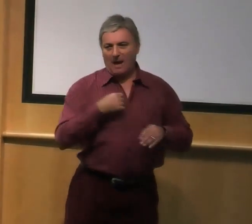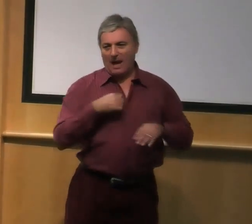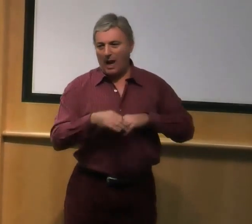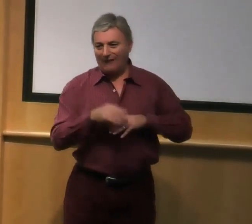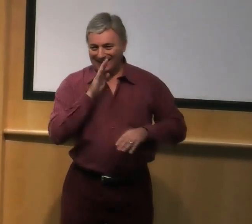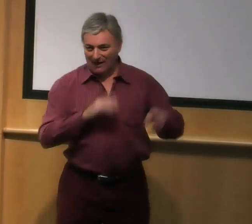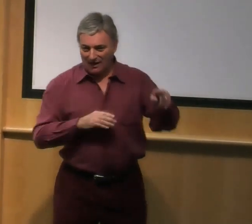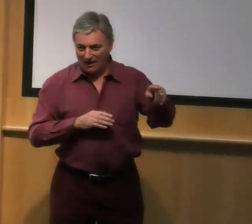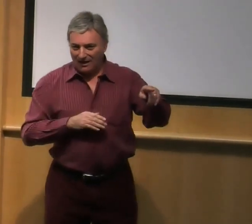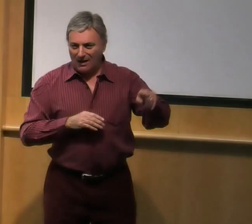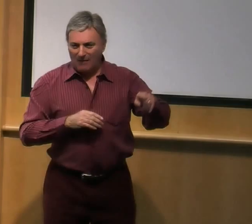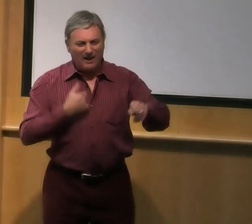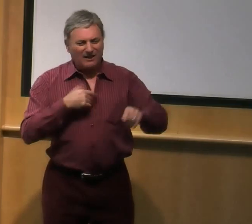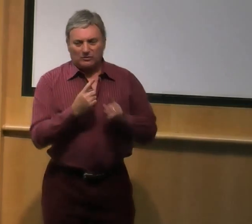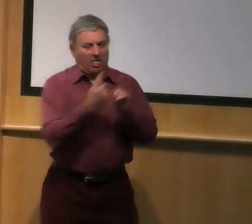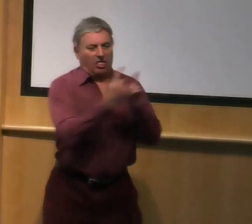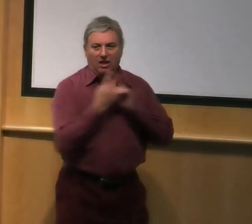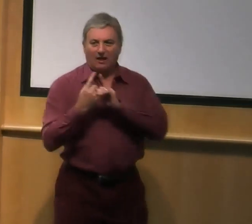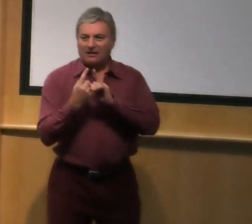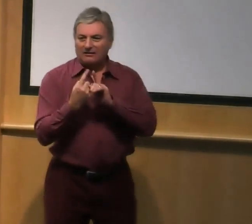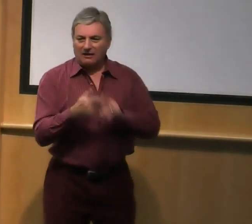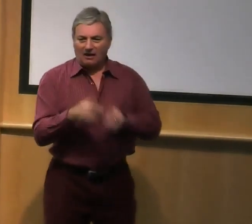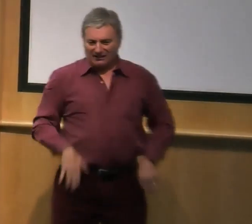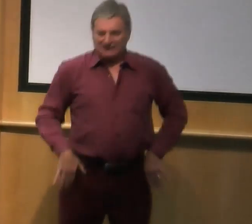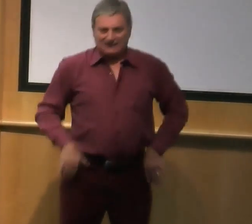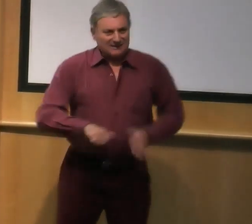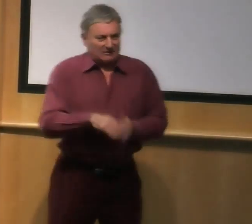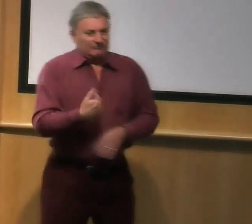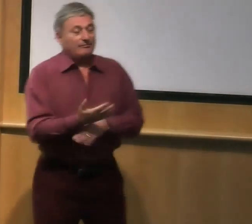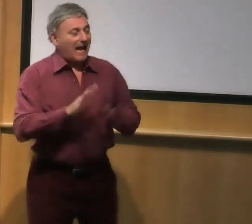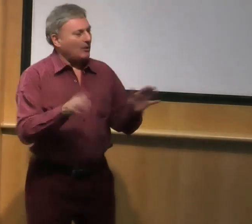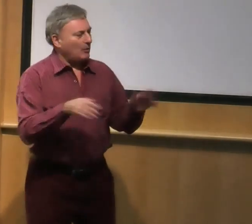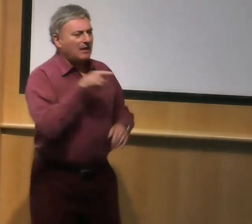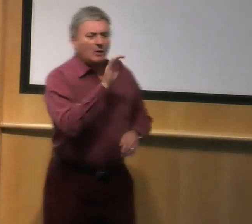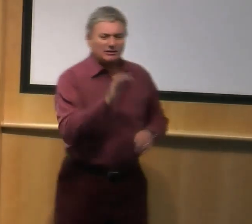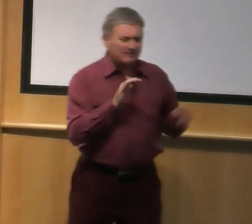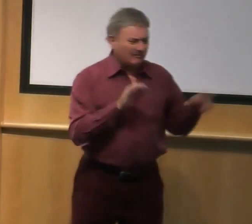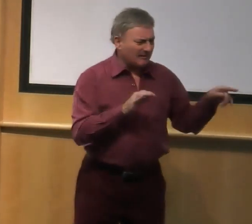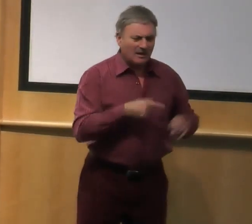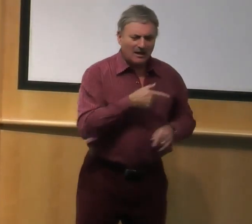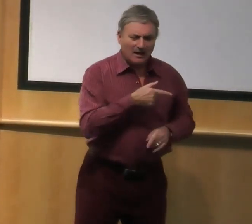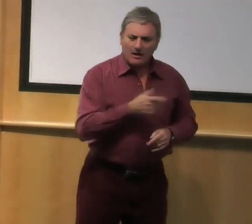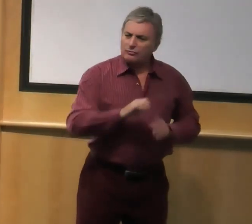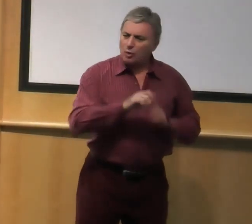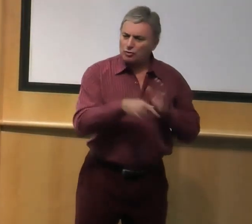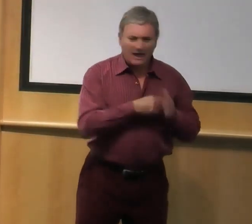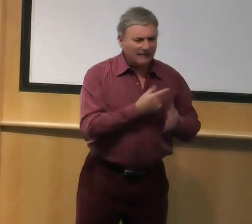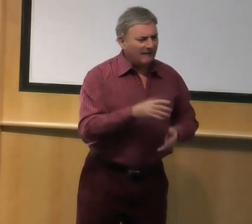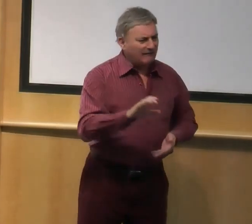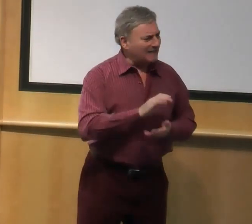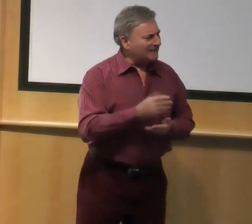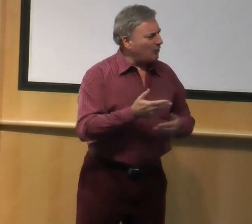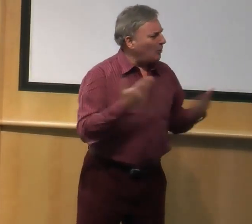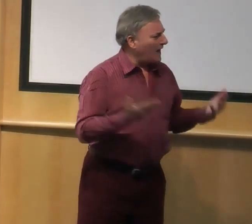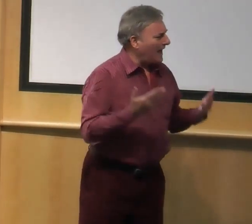Sue. My wife Eva My wife wanted to know